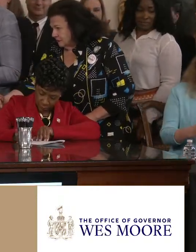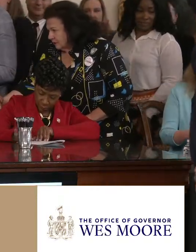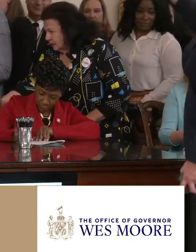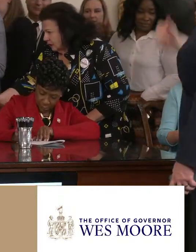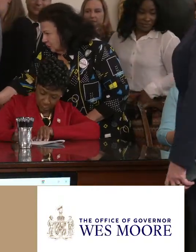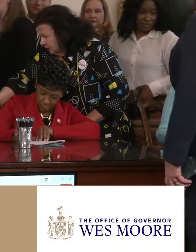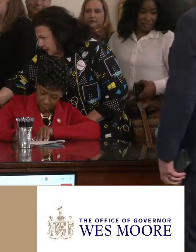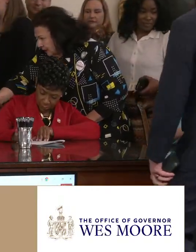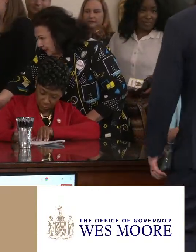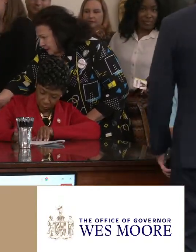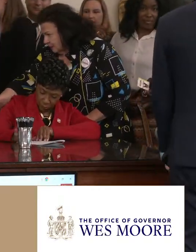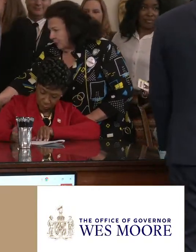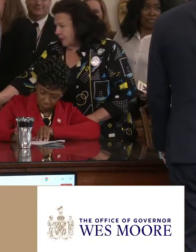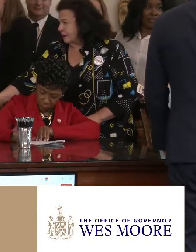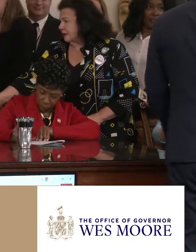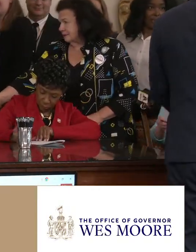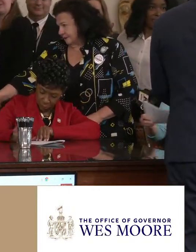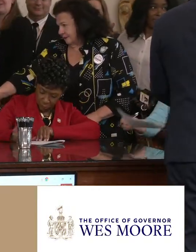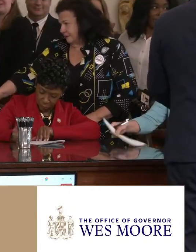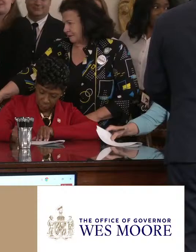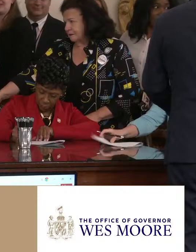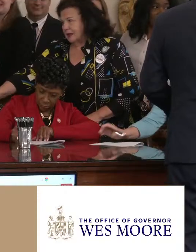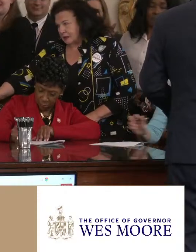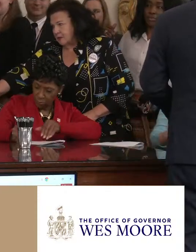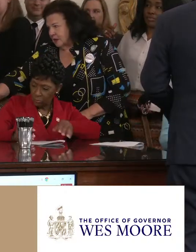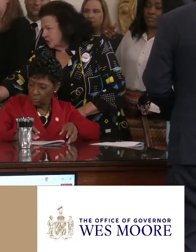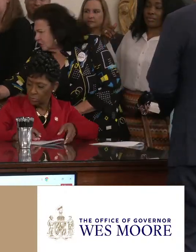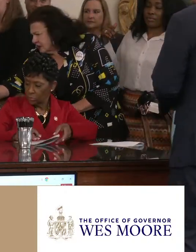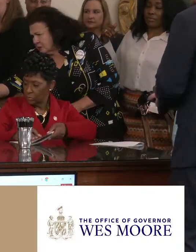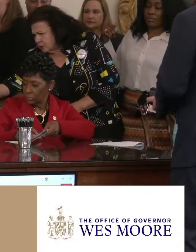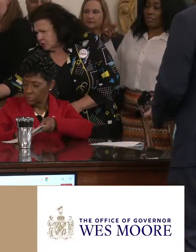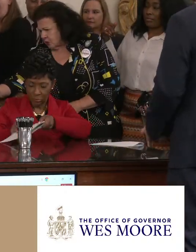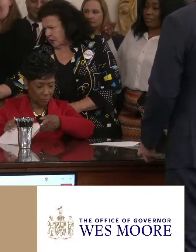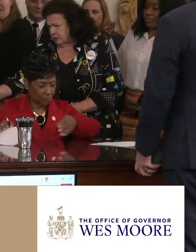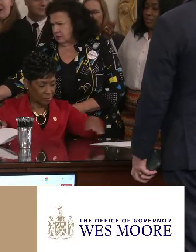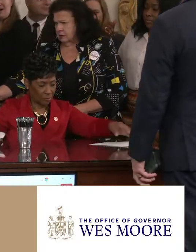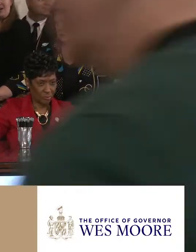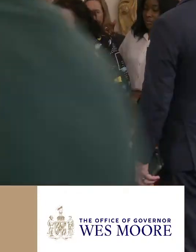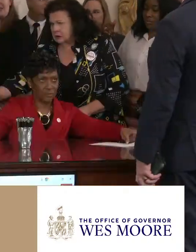350, government fiscal year 2026. All right, folks, this way, please.